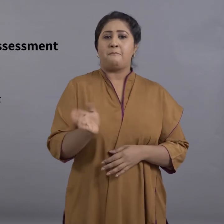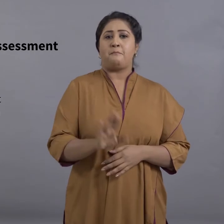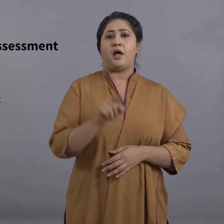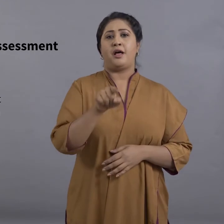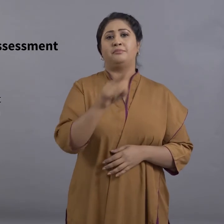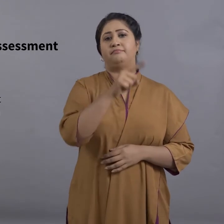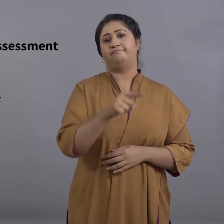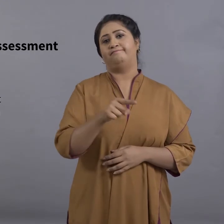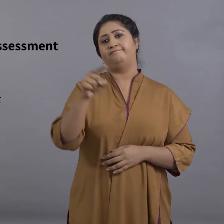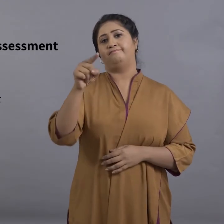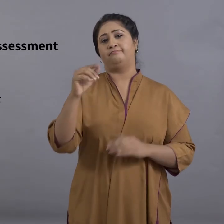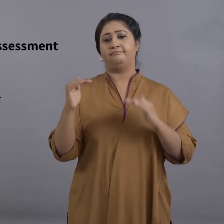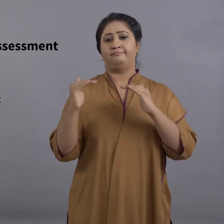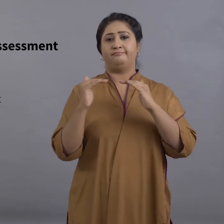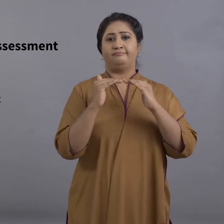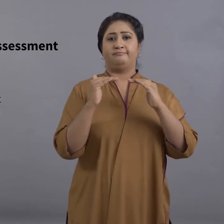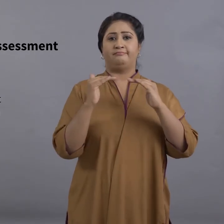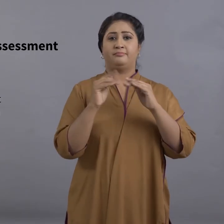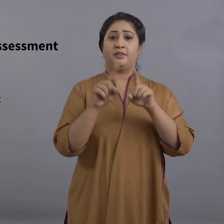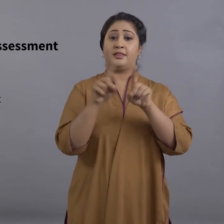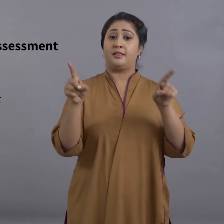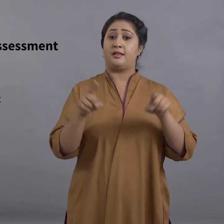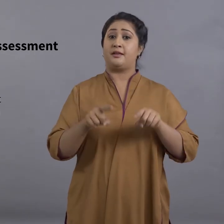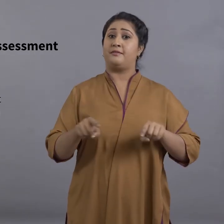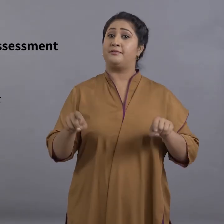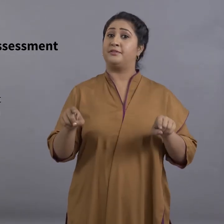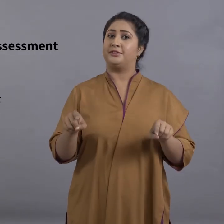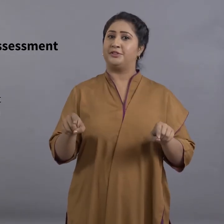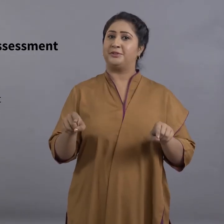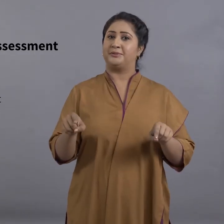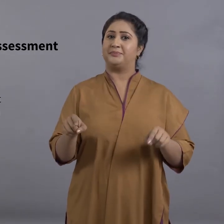student as a division level student.